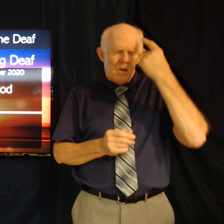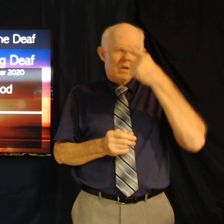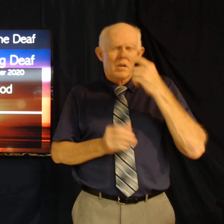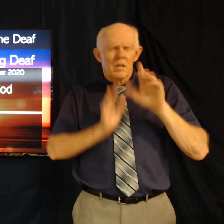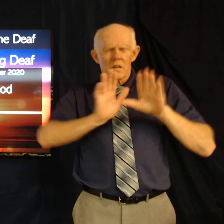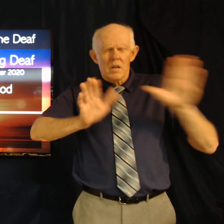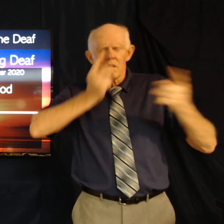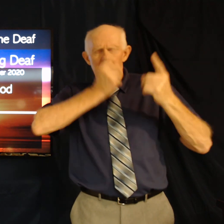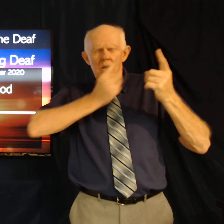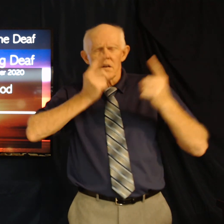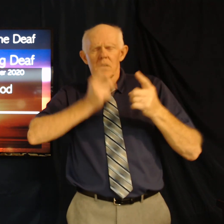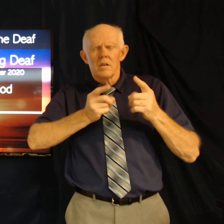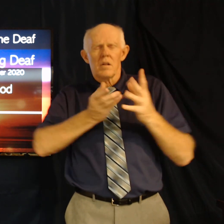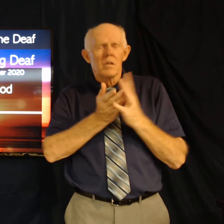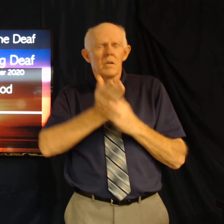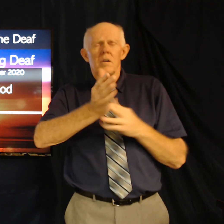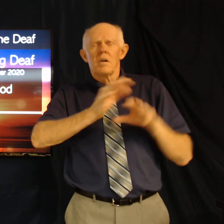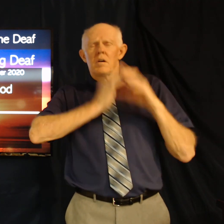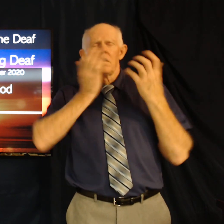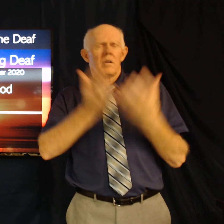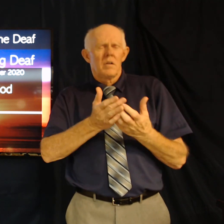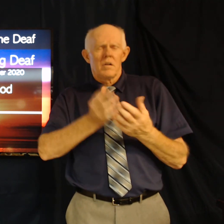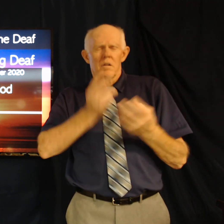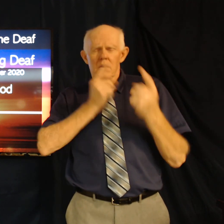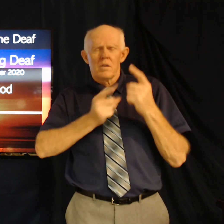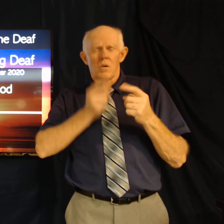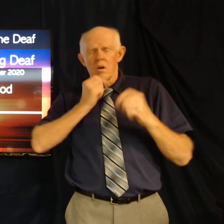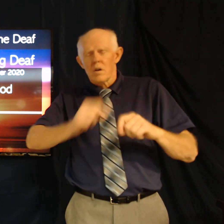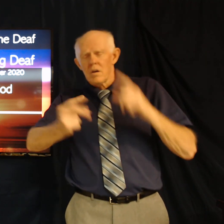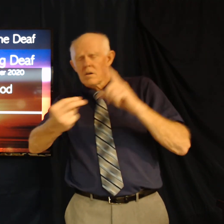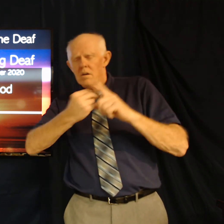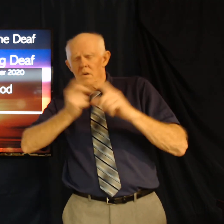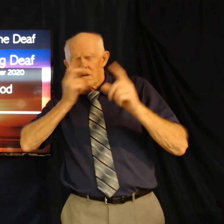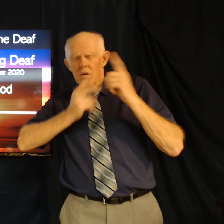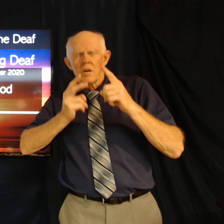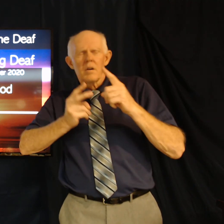That we can think through all over the earth.